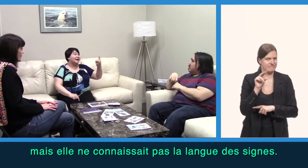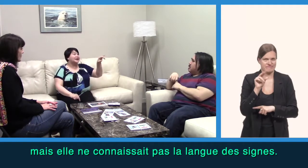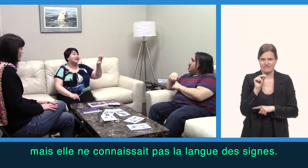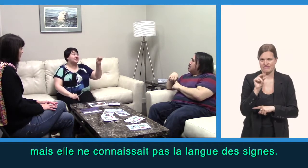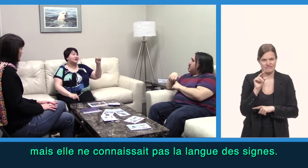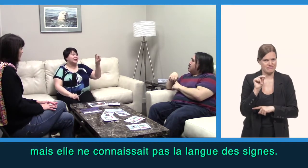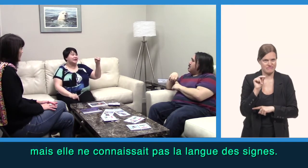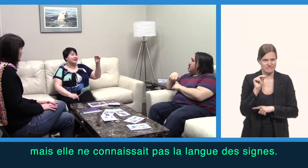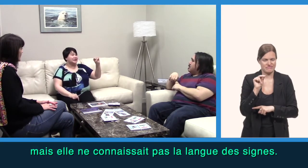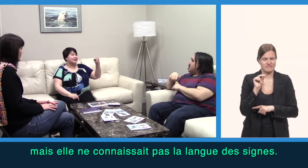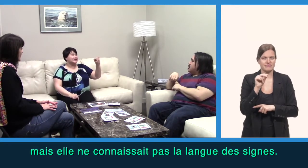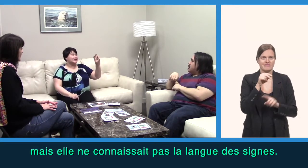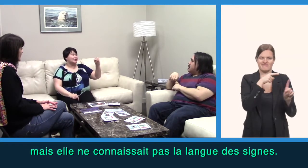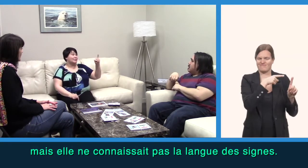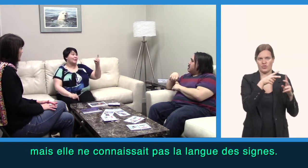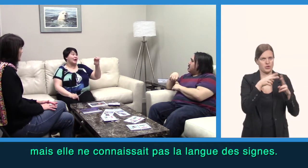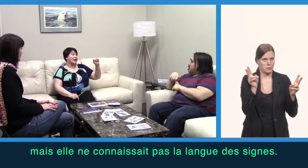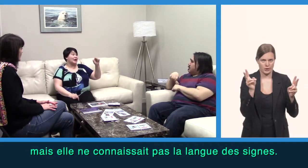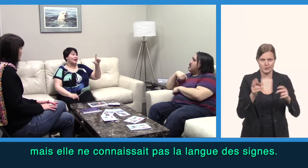language.